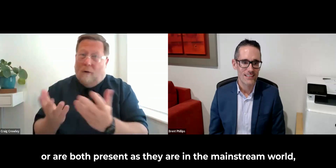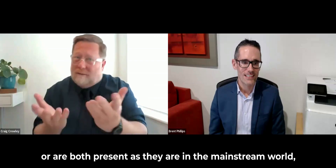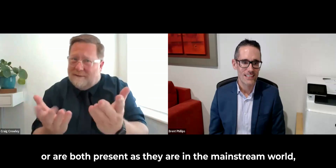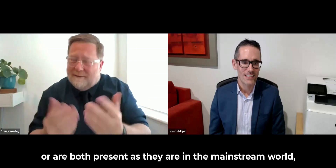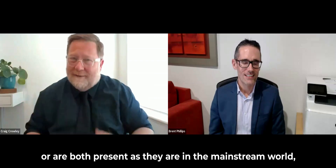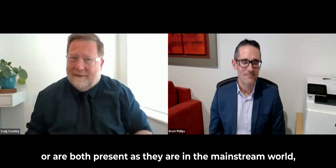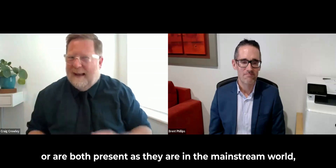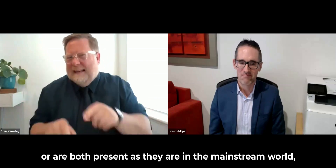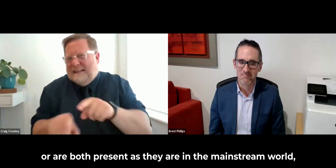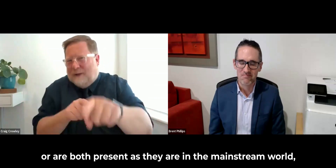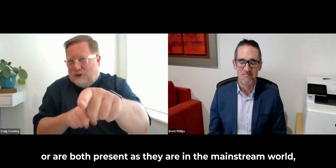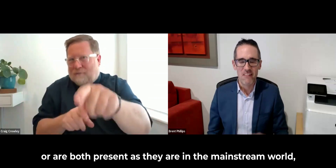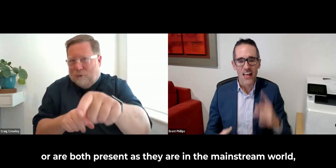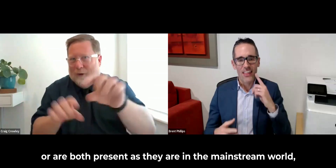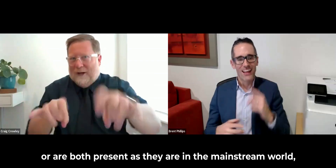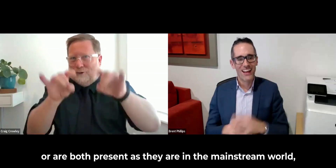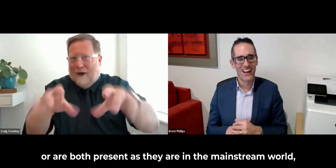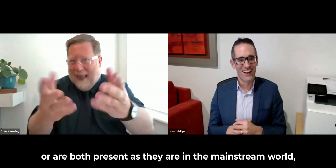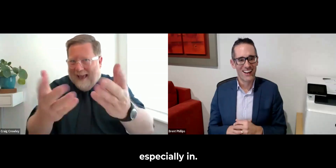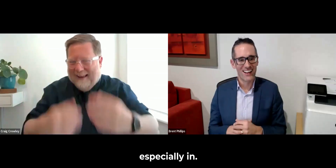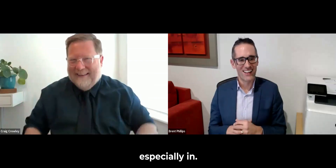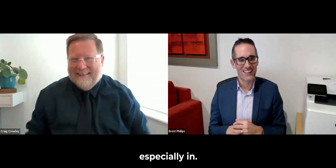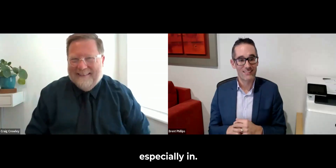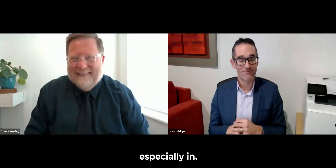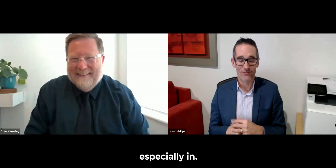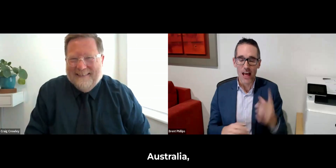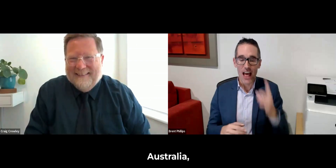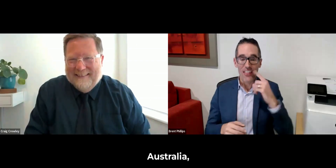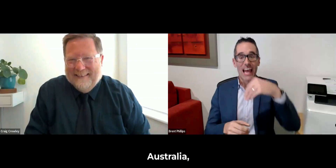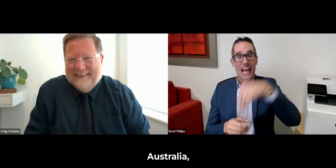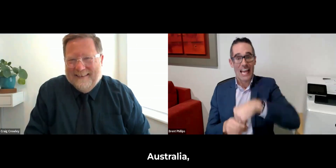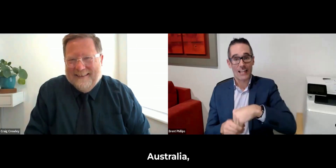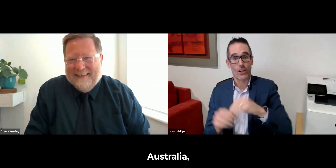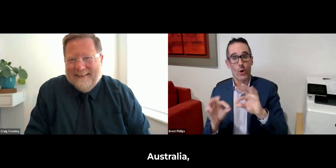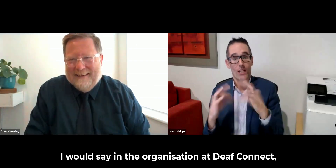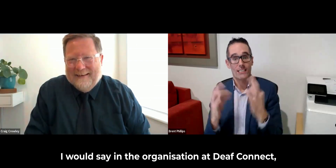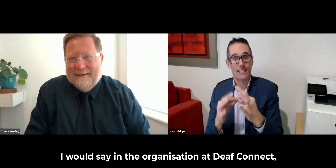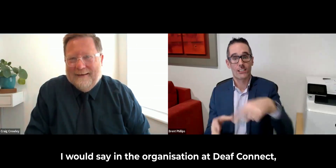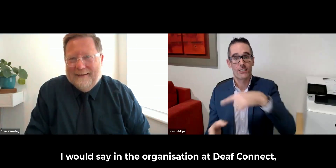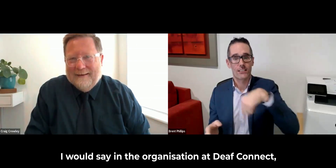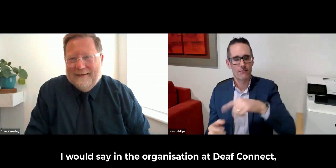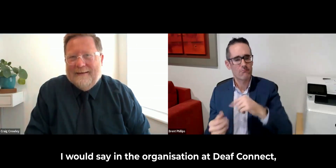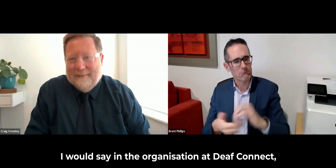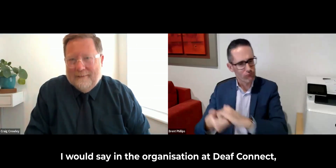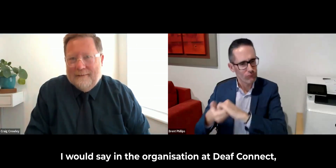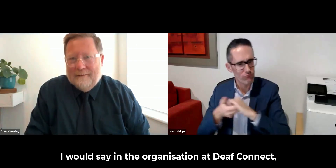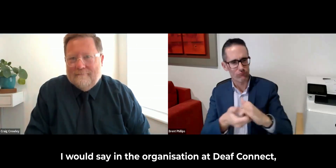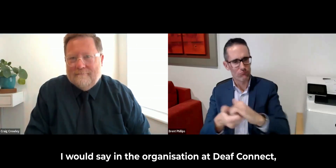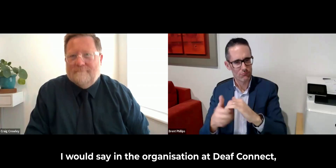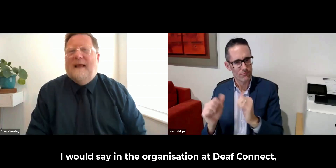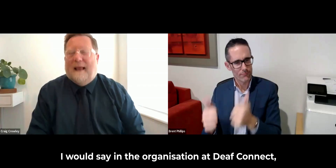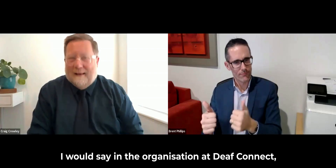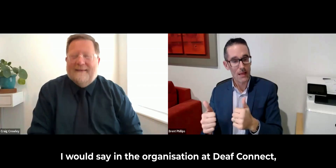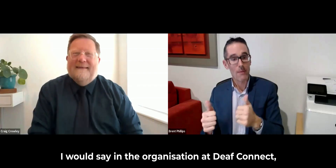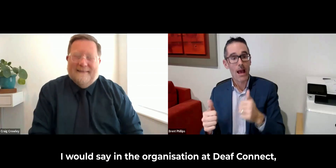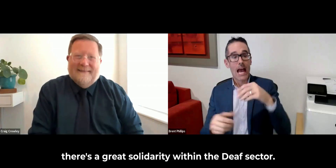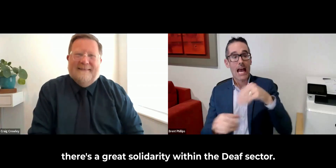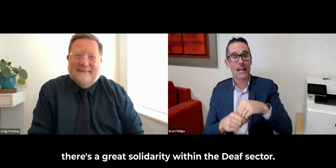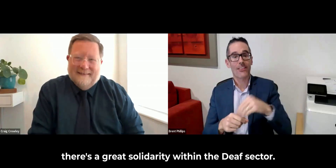present, as they are in the mainstream world, especially in Australia? I would say in the organization at Deaf Connect, there's a